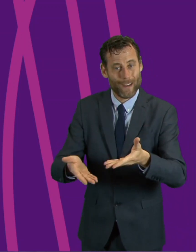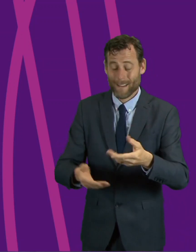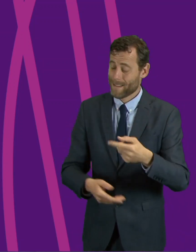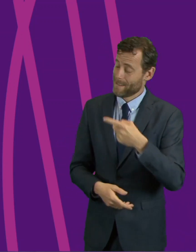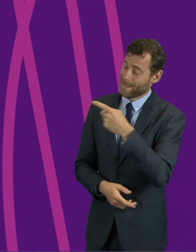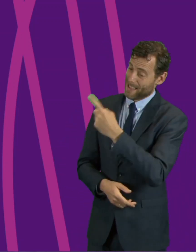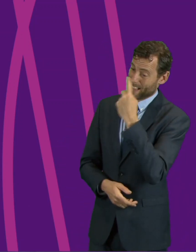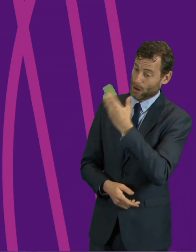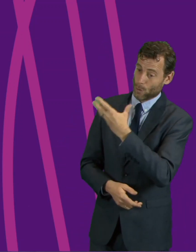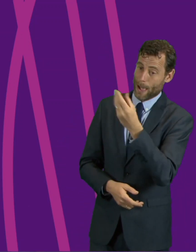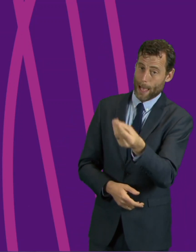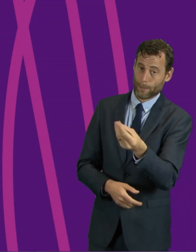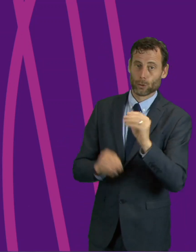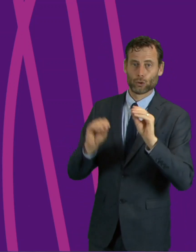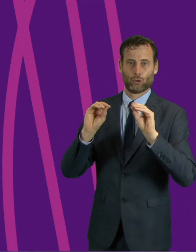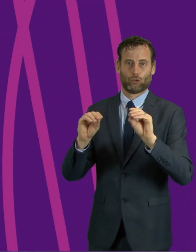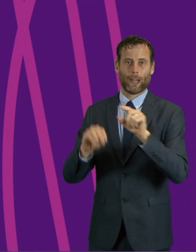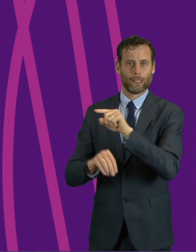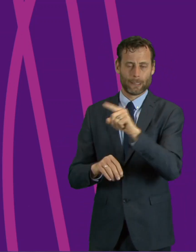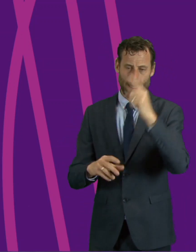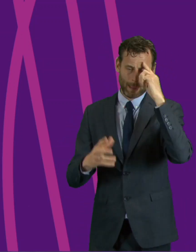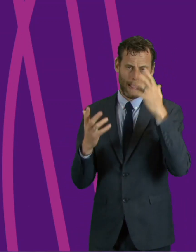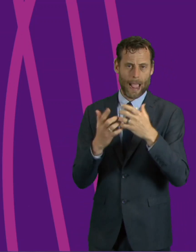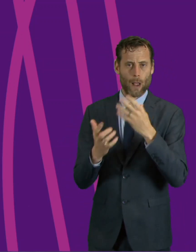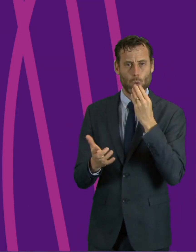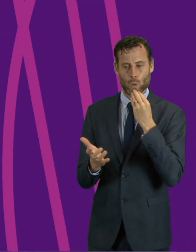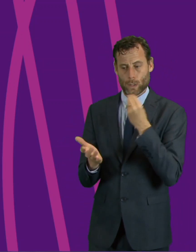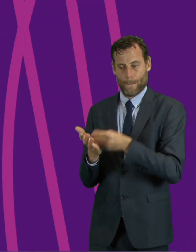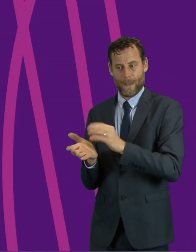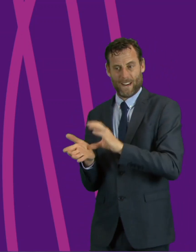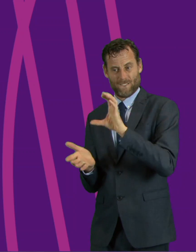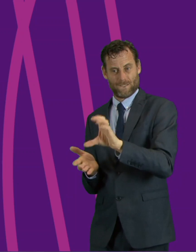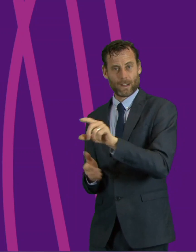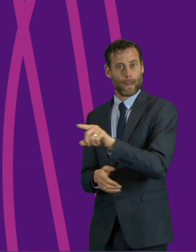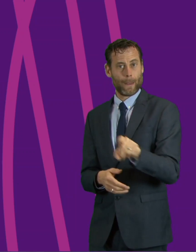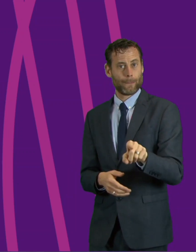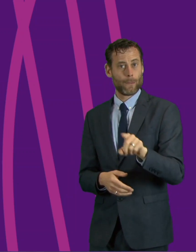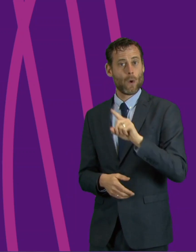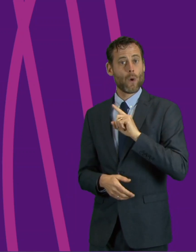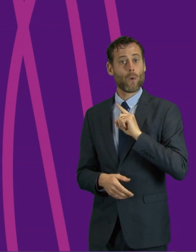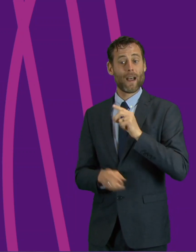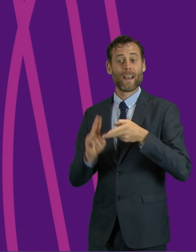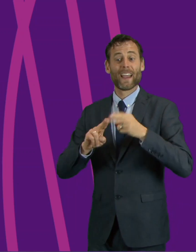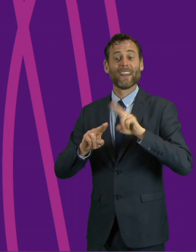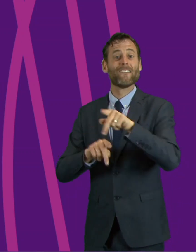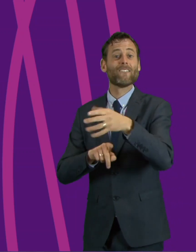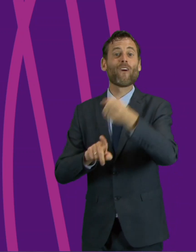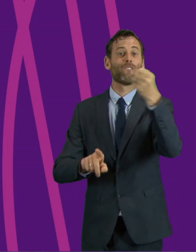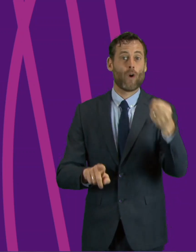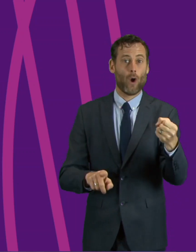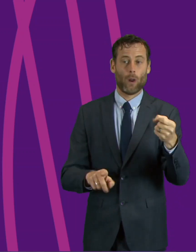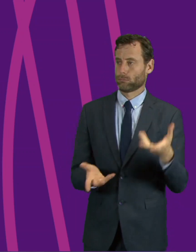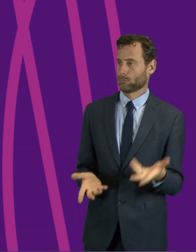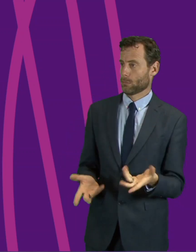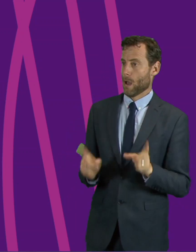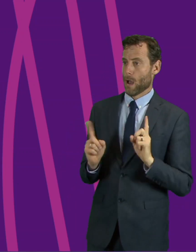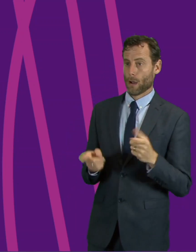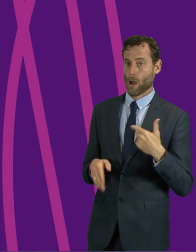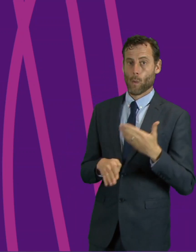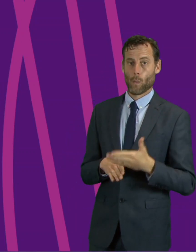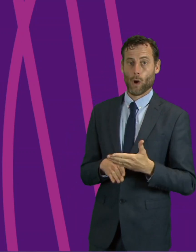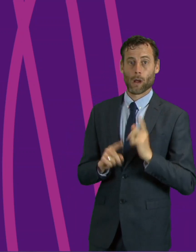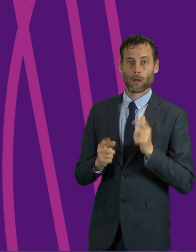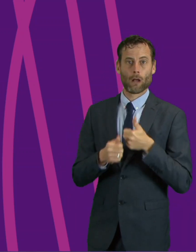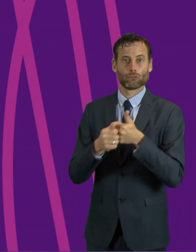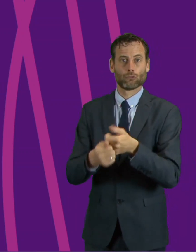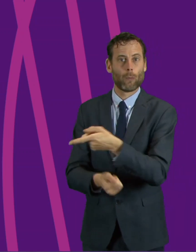to enable our trainers to make best use of public money? Because if they furlough their staff now, they are not permitted to work and provide that important support